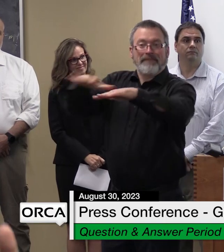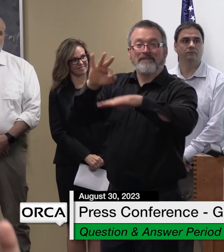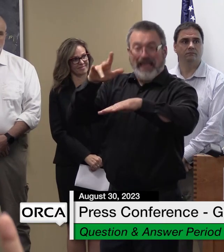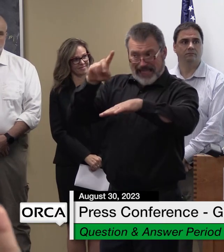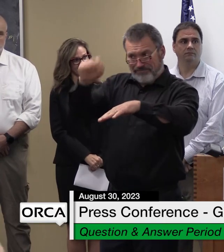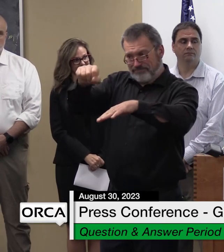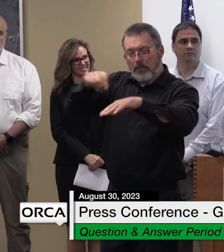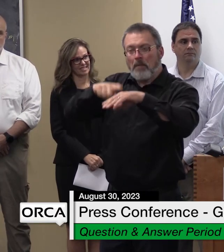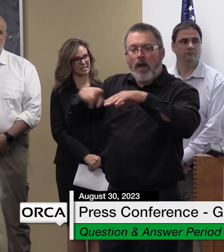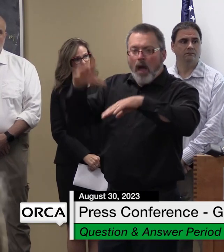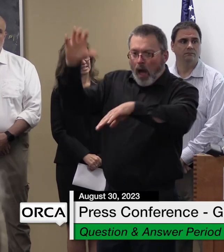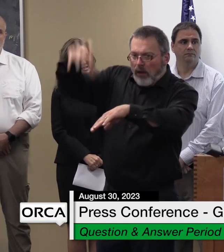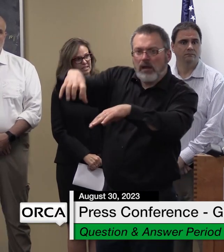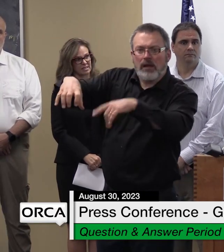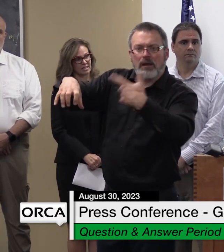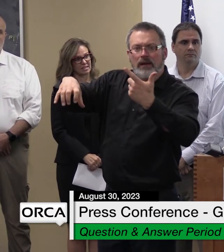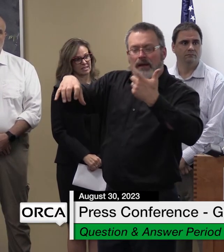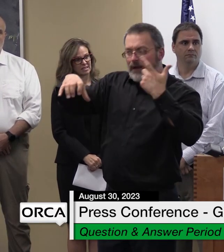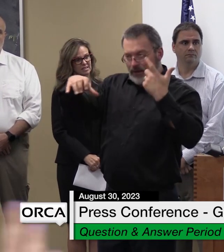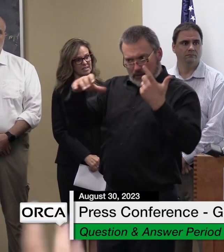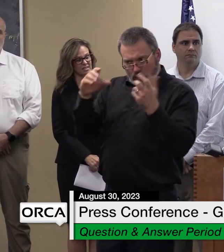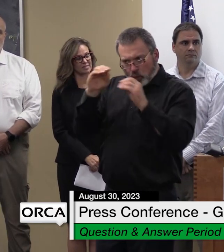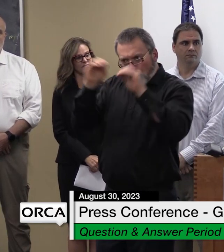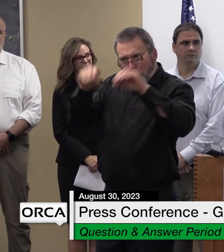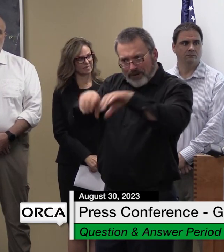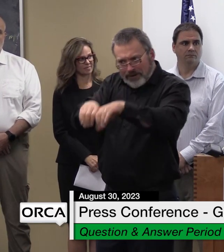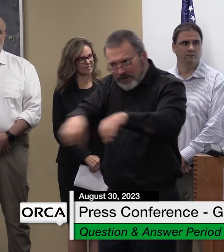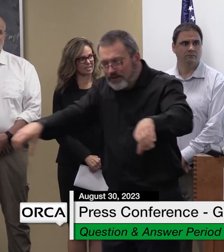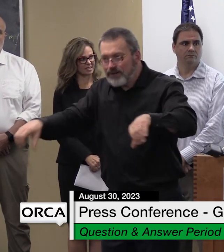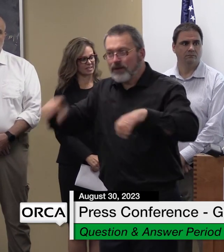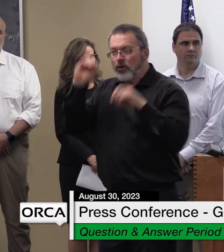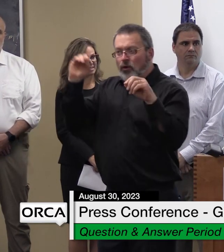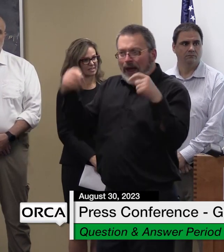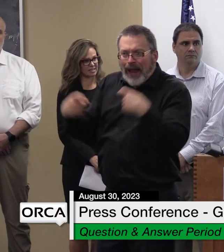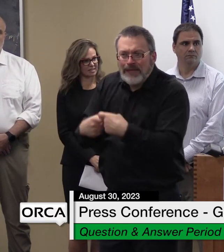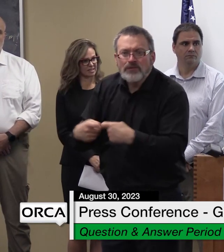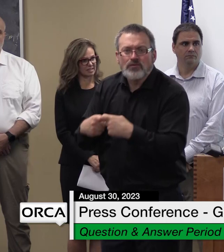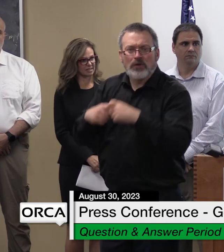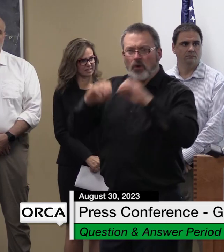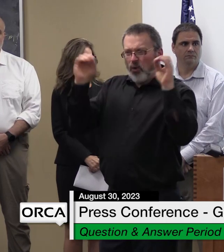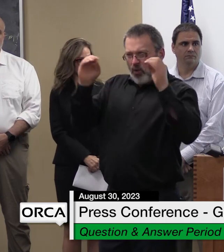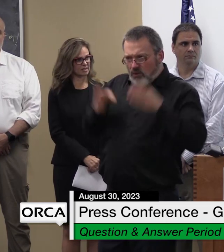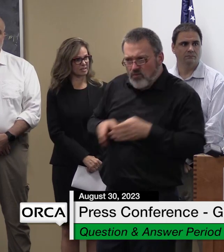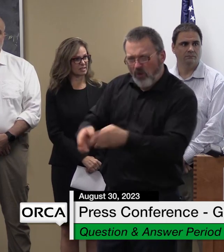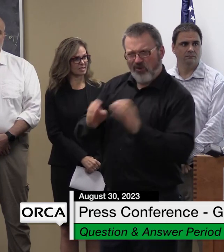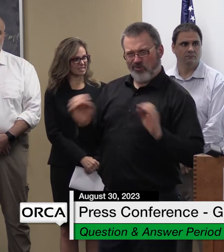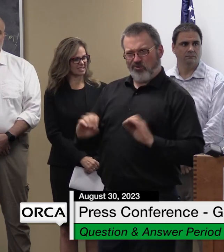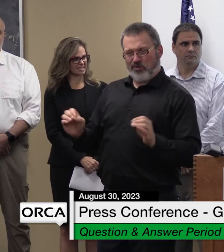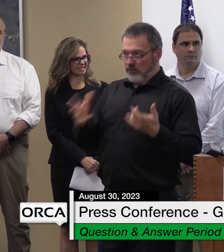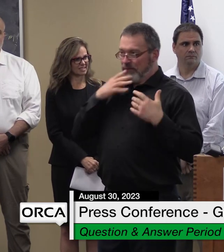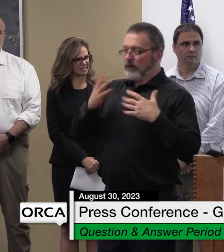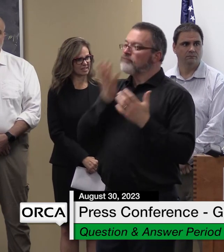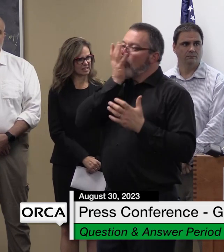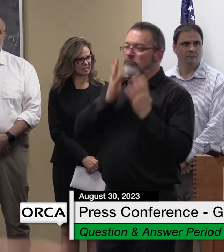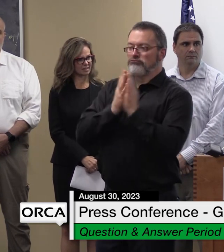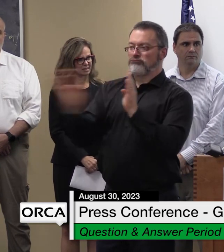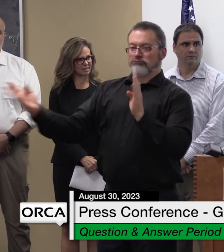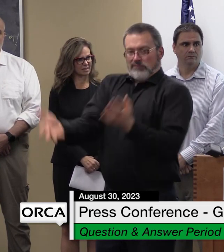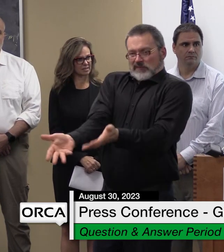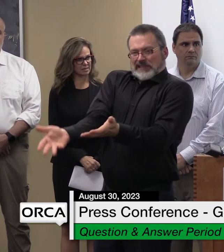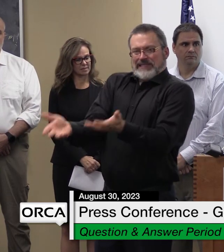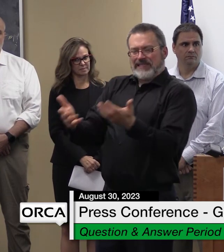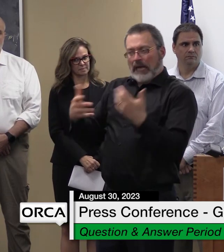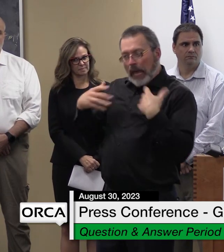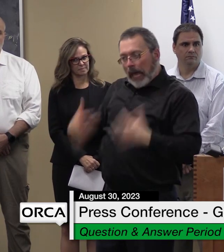takes to get all the infrastructure in, you know, septic, electricity, roads. So there's a lot of work to be done, and winter's coming